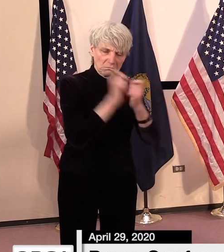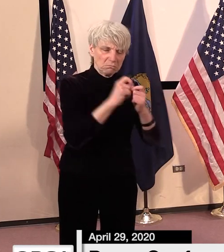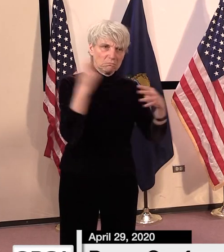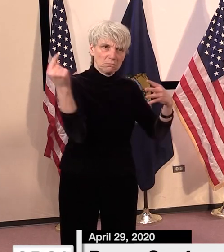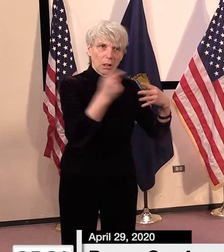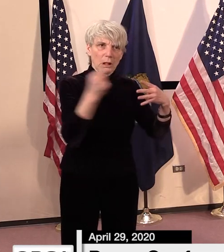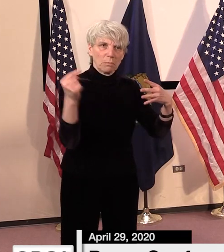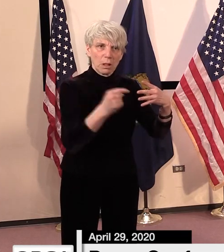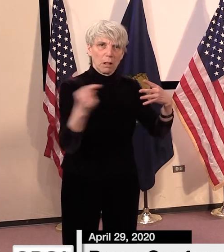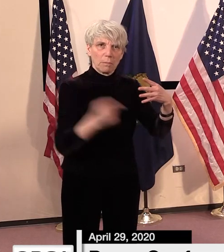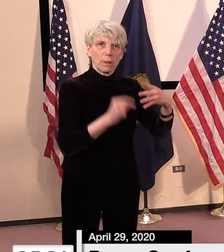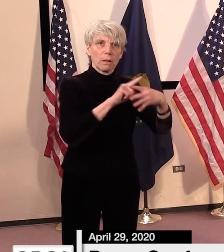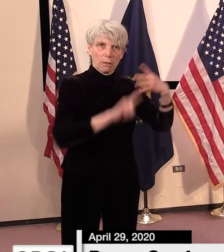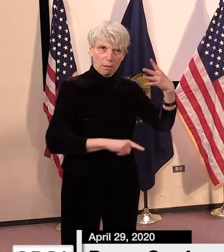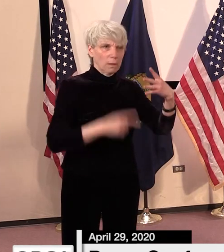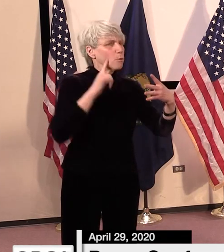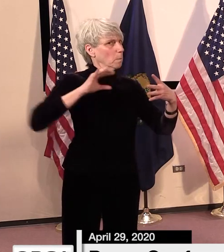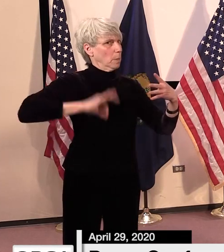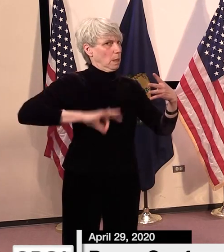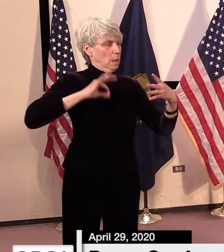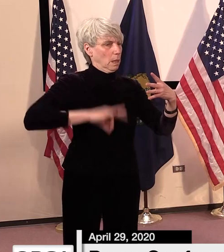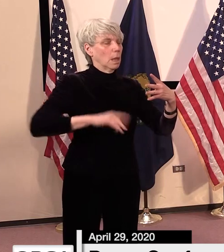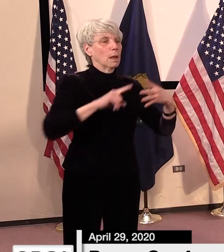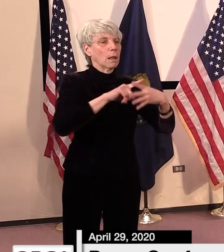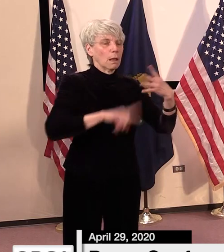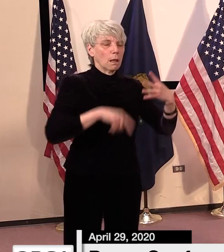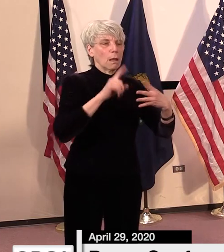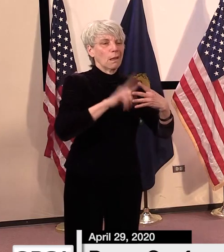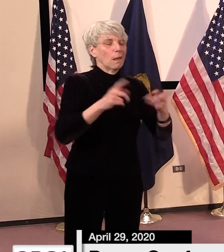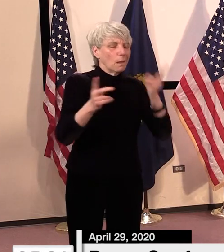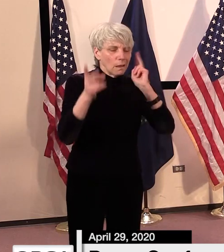Maine, barbershops, hair salons, golf